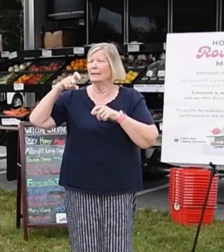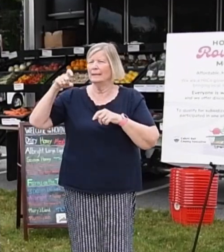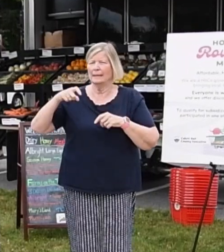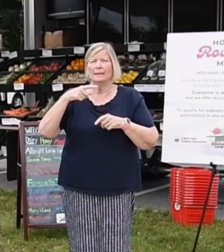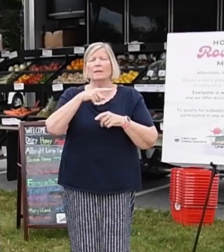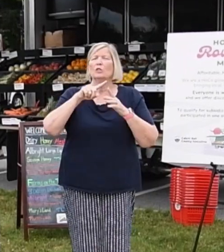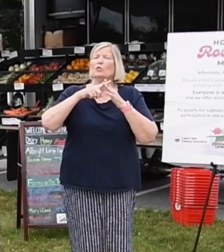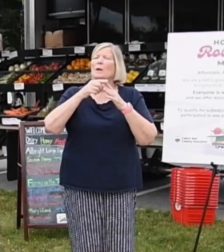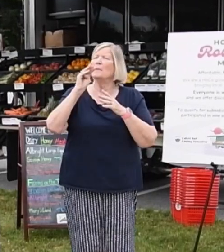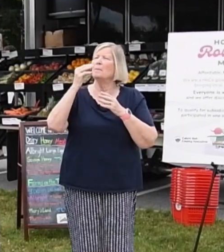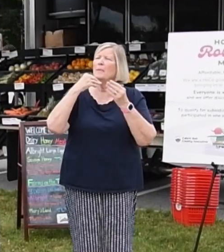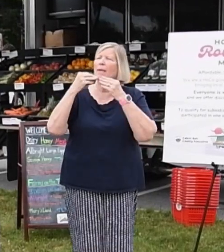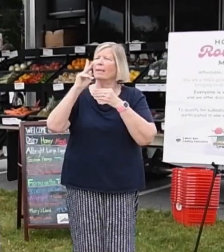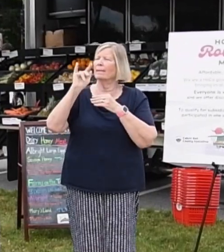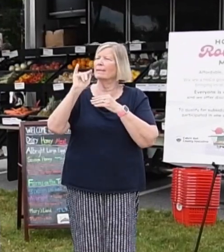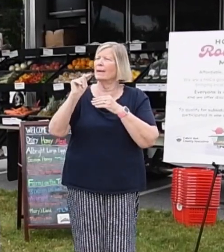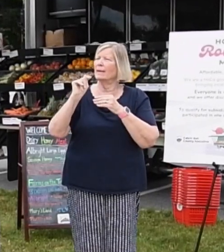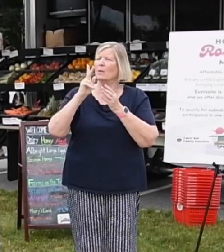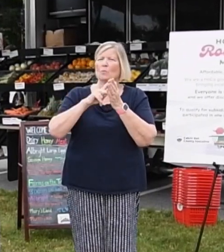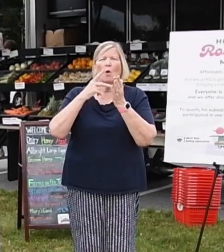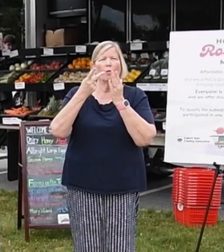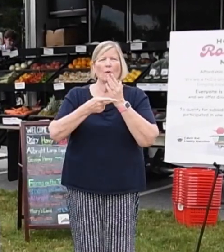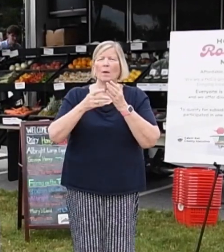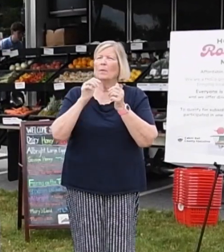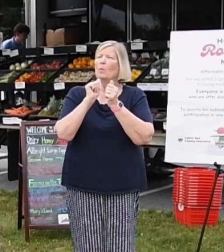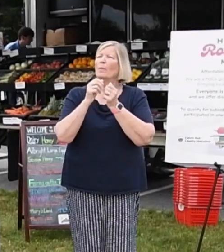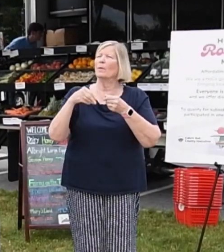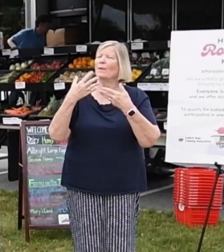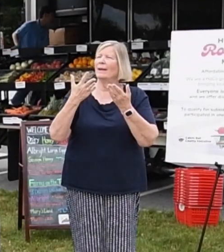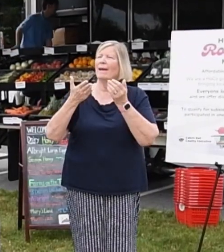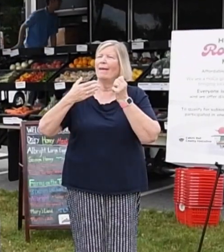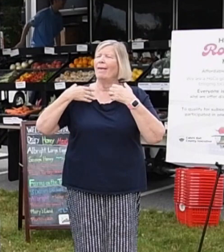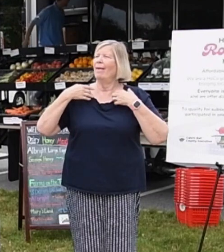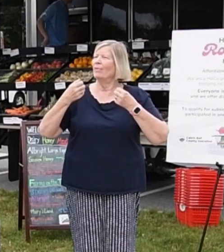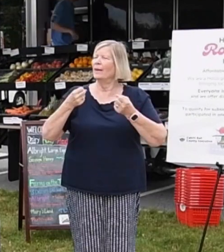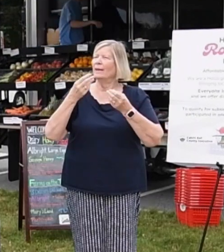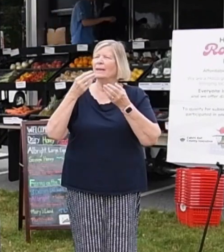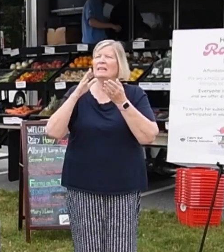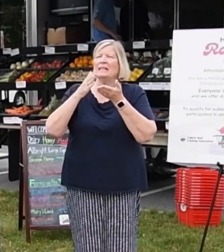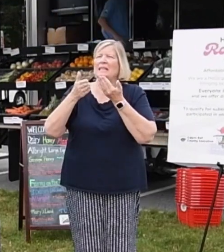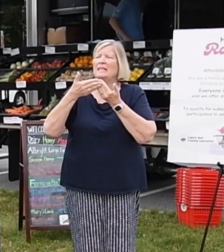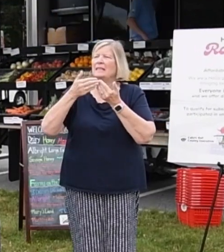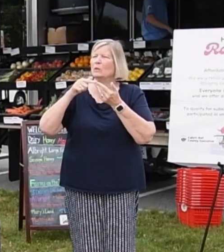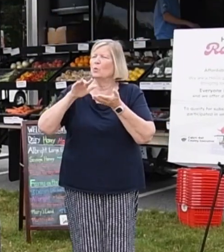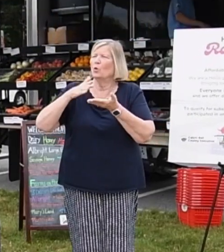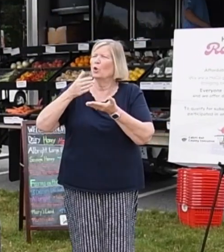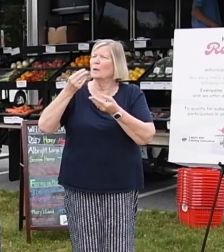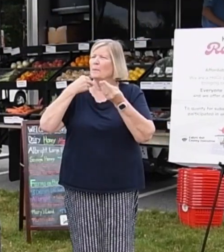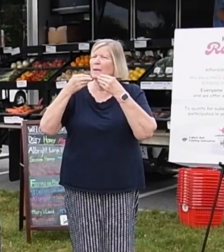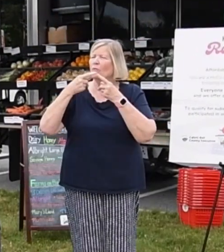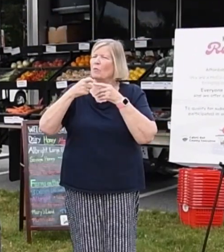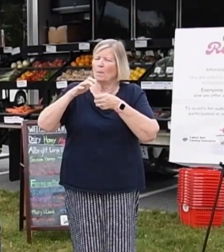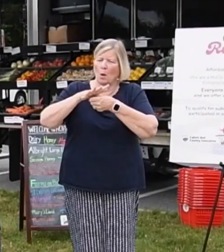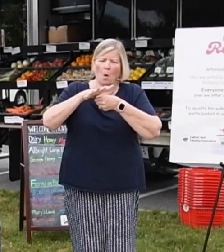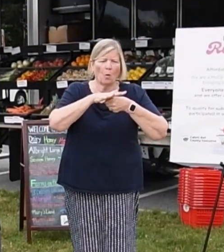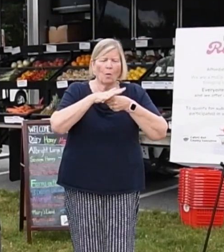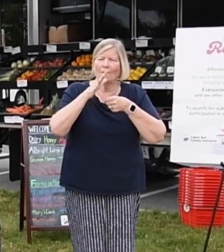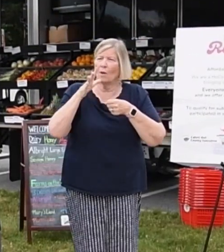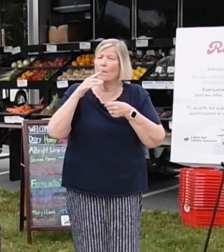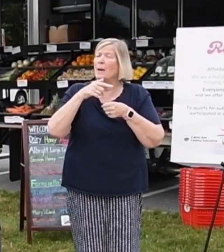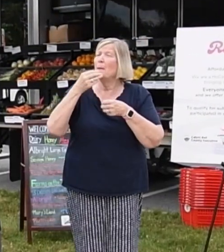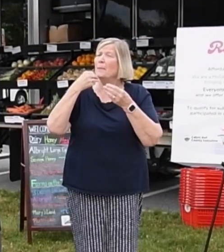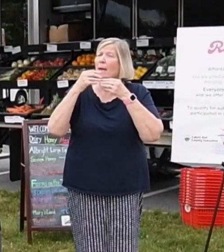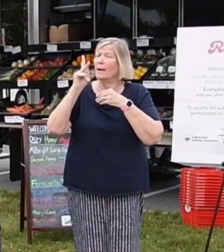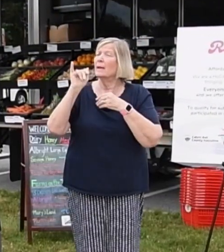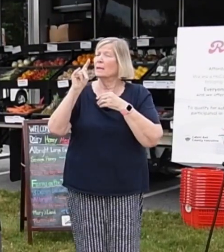kit program producing healthy, easy-to-cook meals that include ingredients from our local farms. These meal kits are